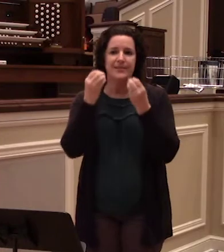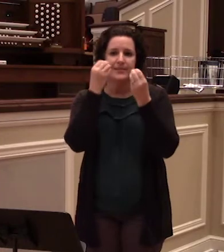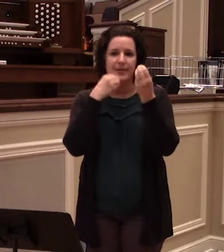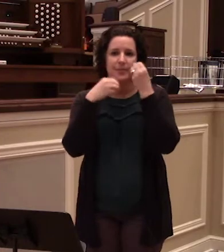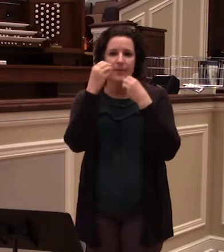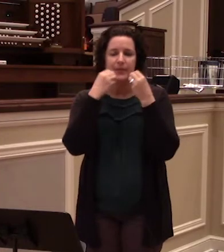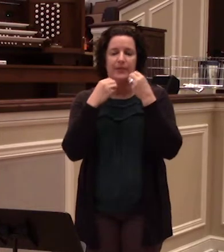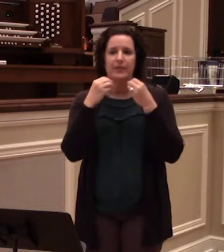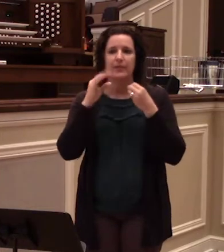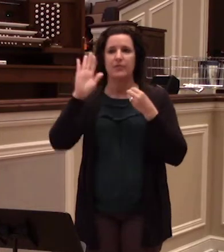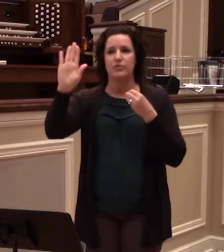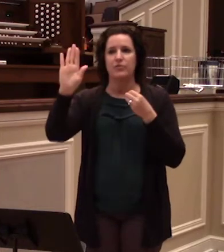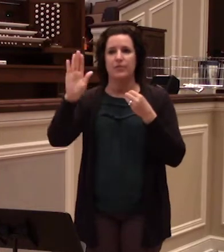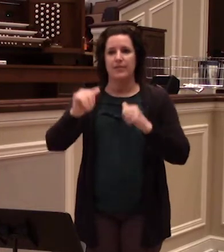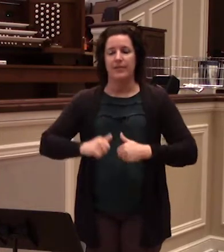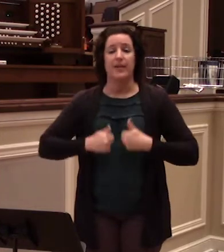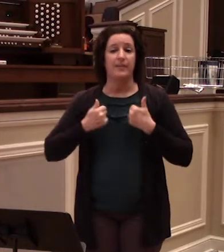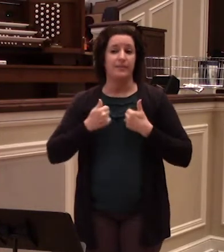my life,